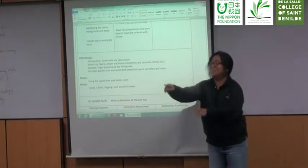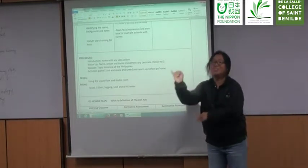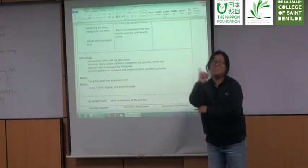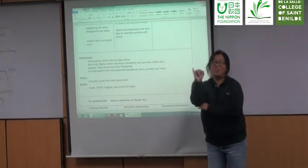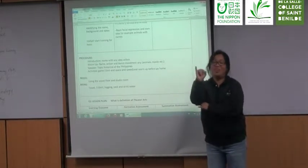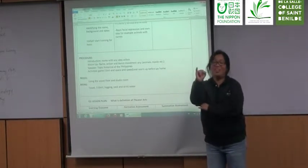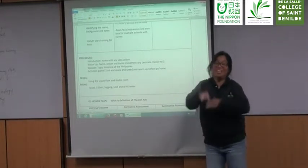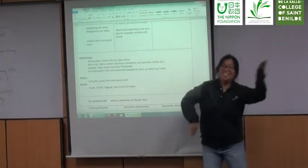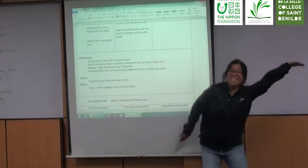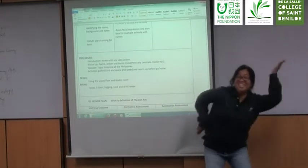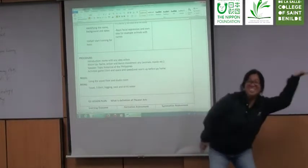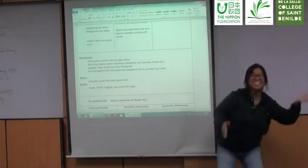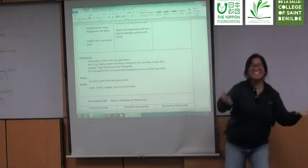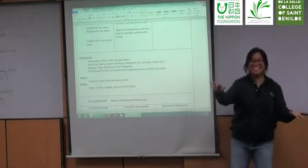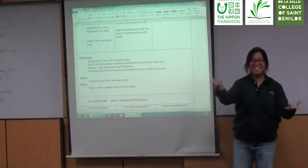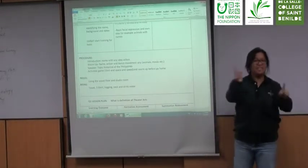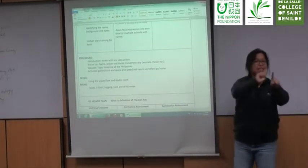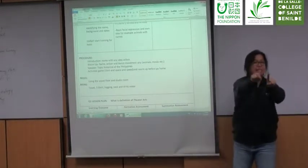it.